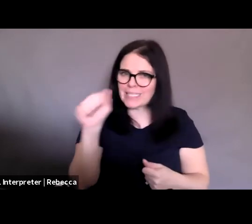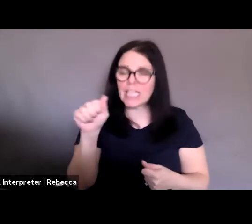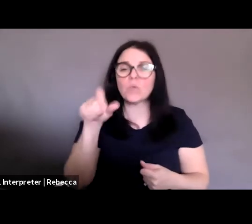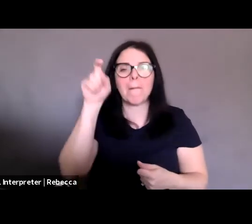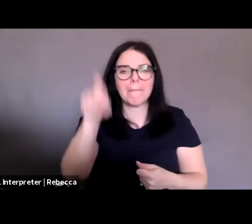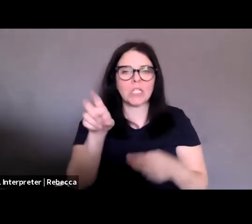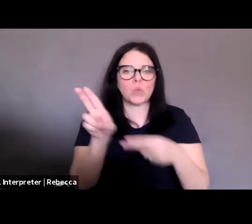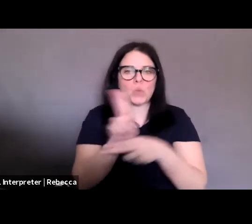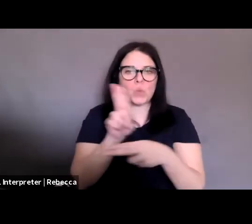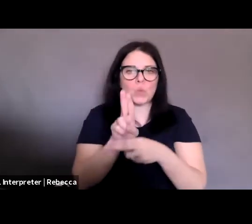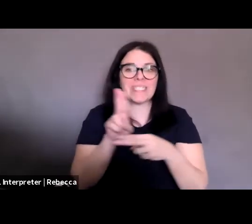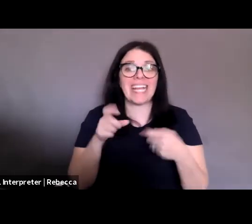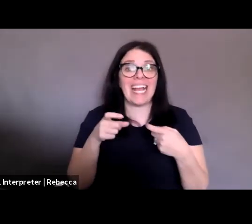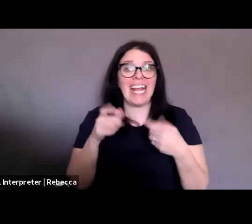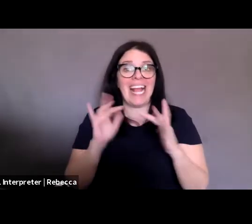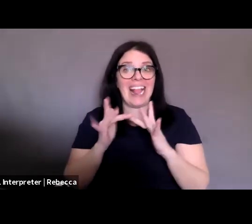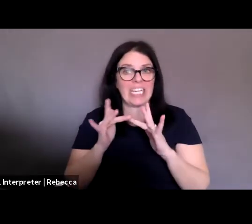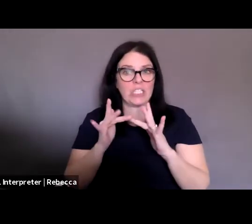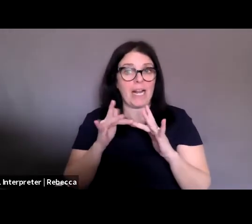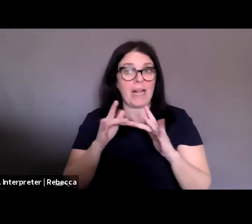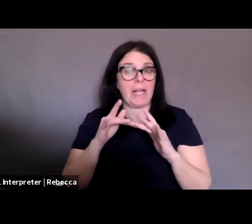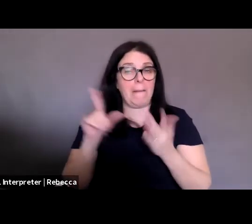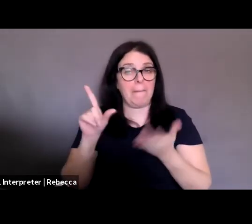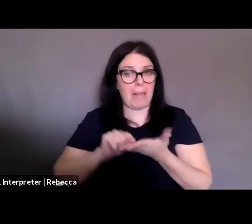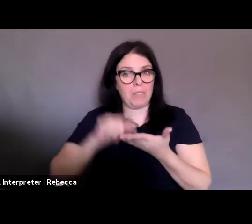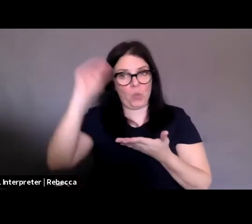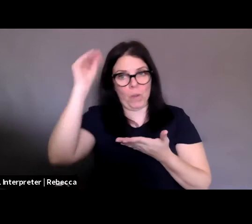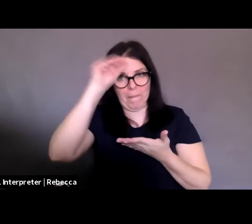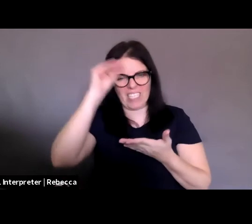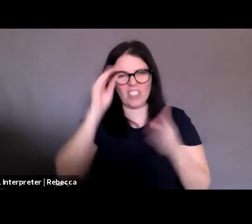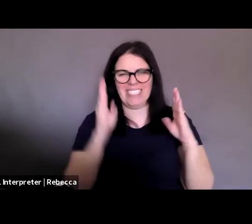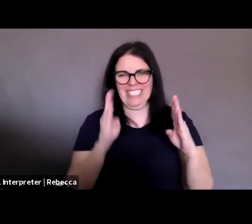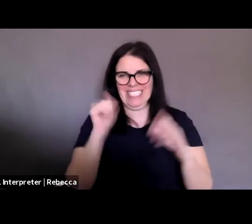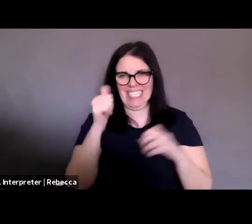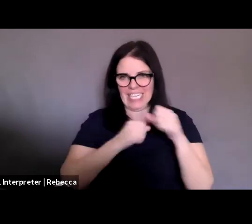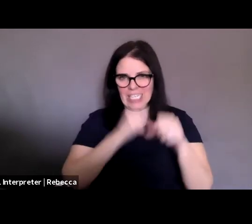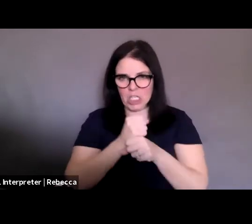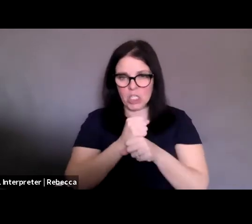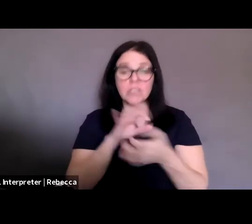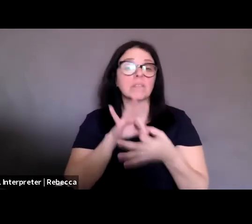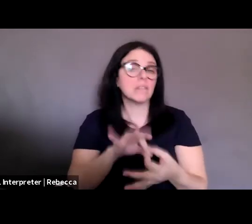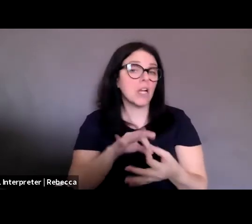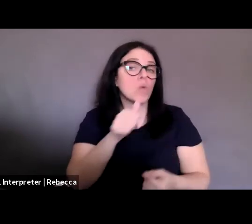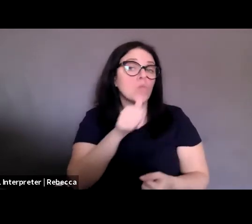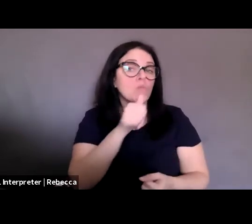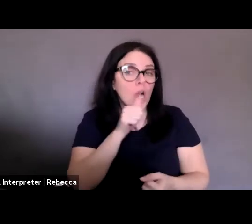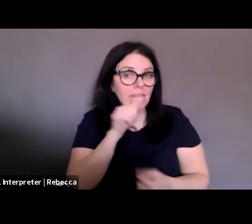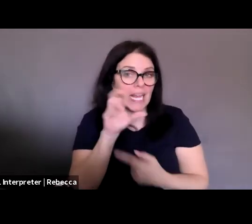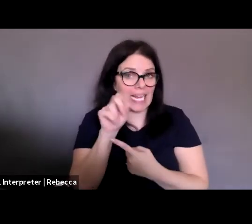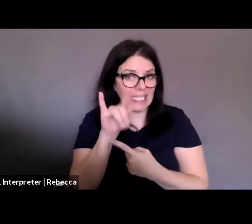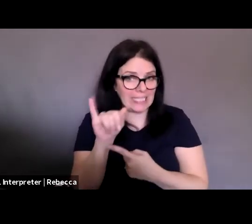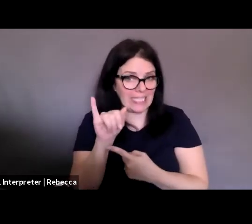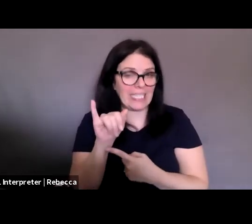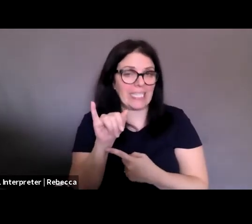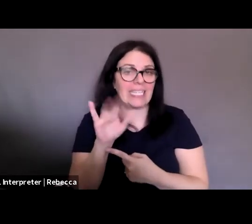electronically published opinions, and it was over this 10-year period. We limited it to private custody cases involving abuse or alienation claims. So it's